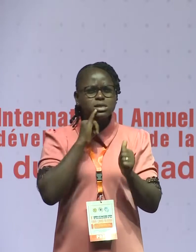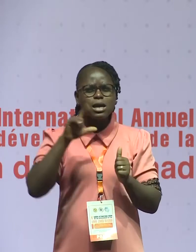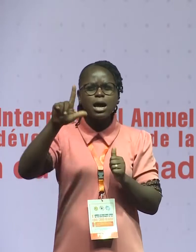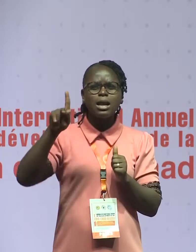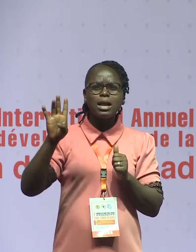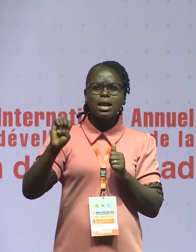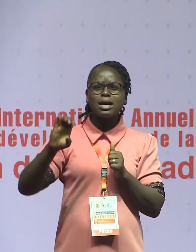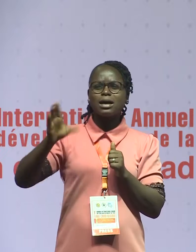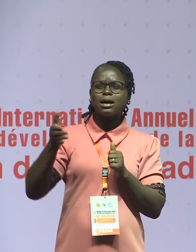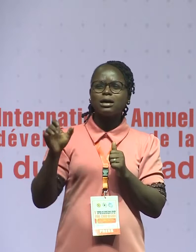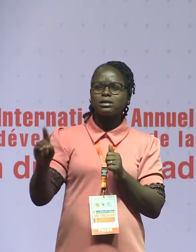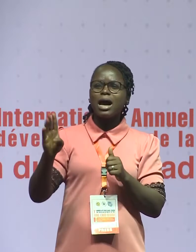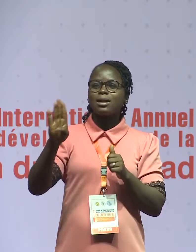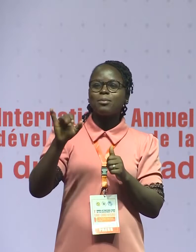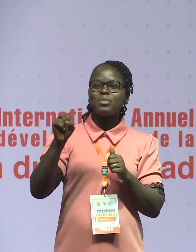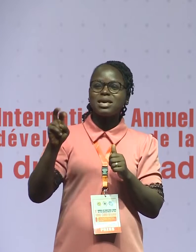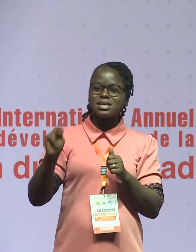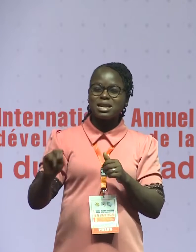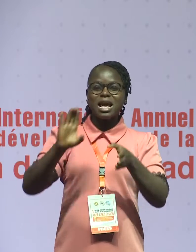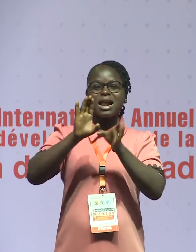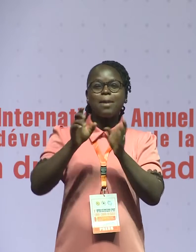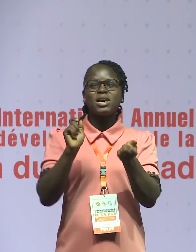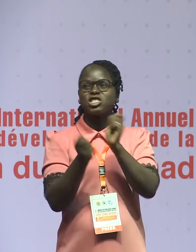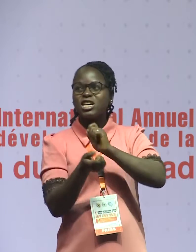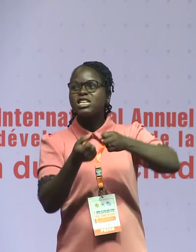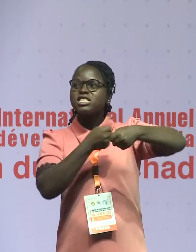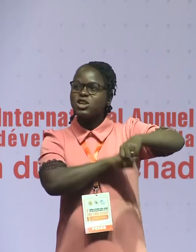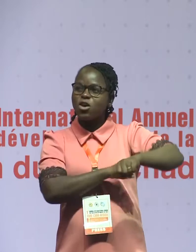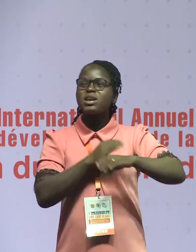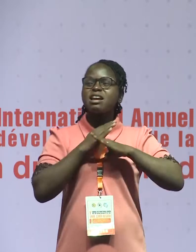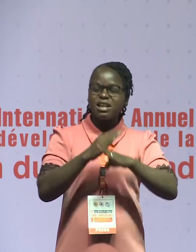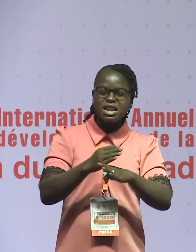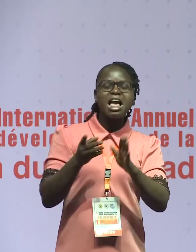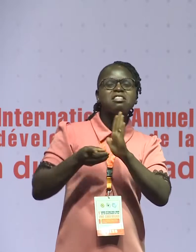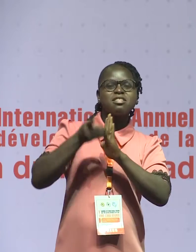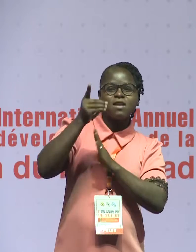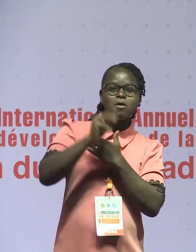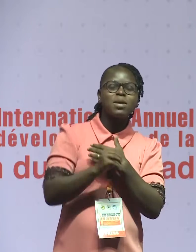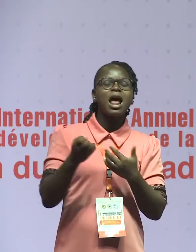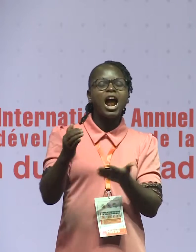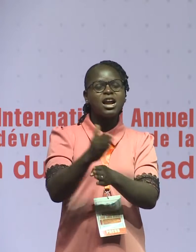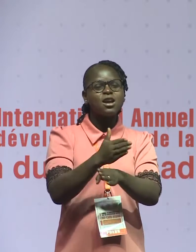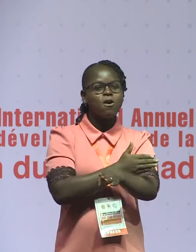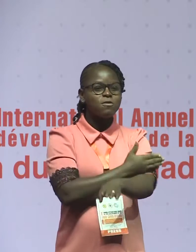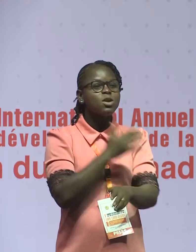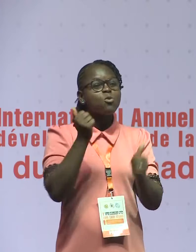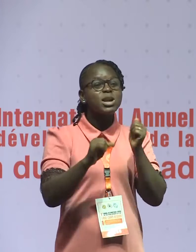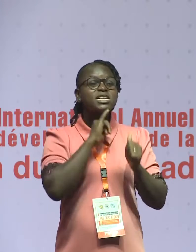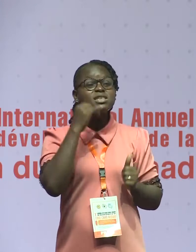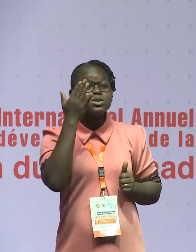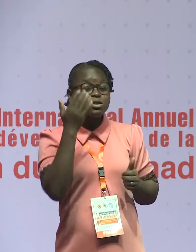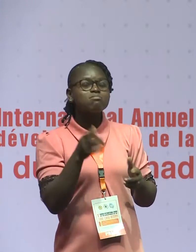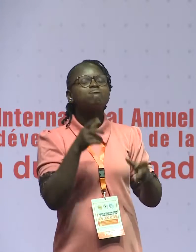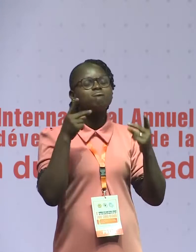Chad Basin, Climate Change, Security, Resilience, and Development Recovery. which is really quite timely